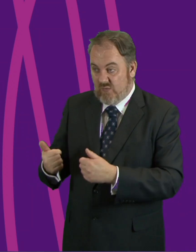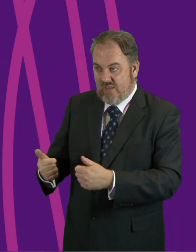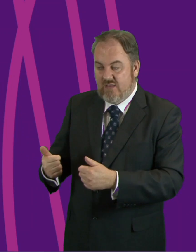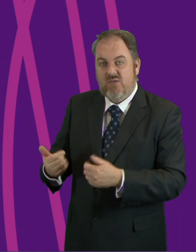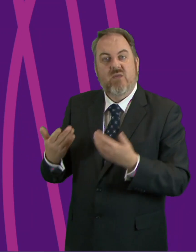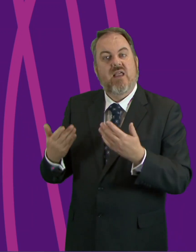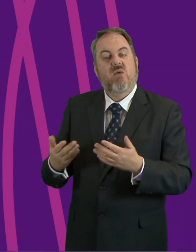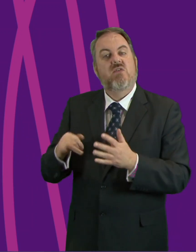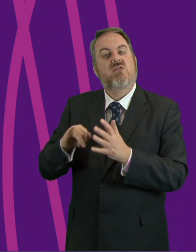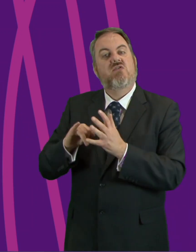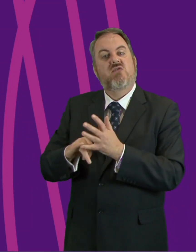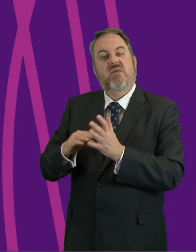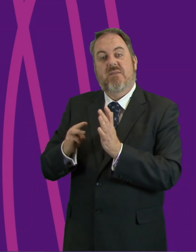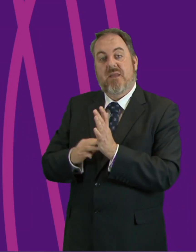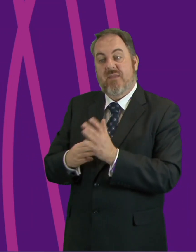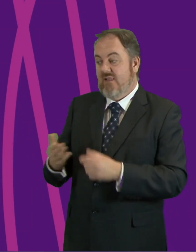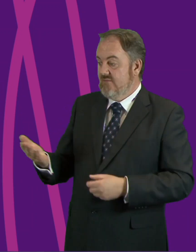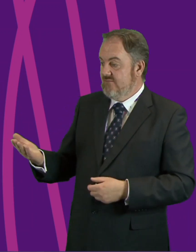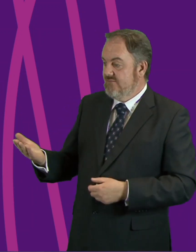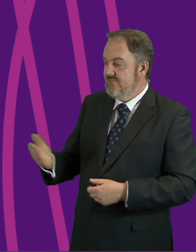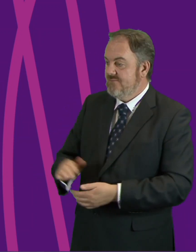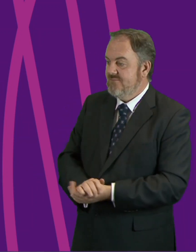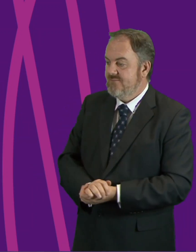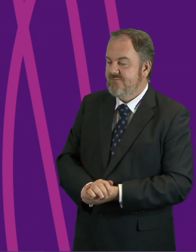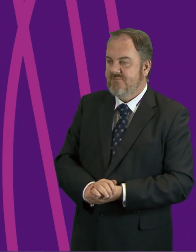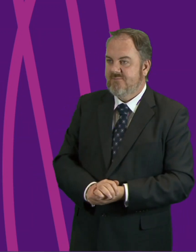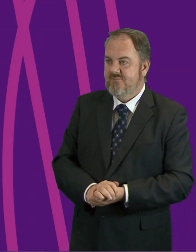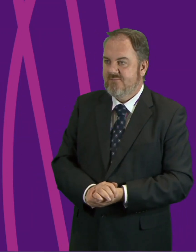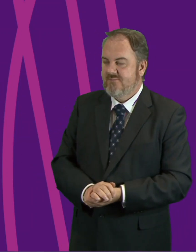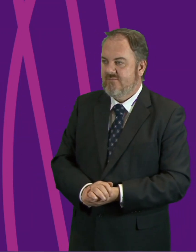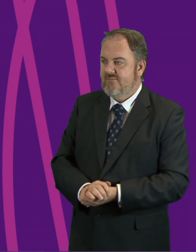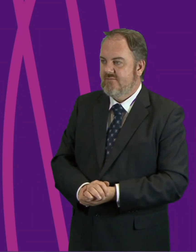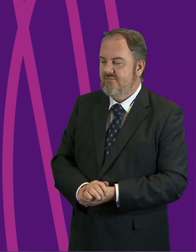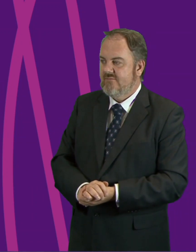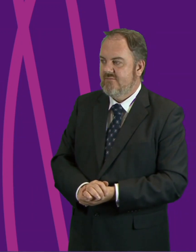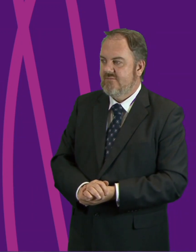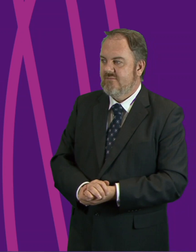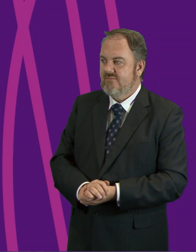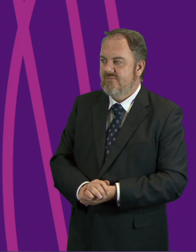Stuart McMillan to be followed by Colin Smith. Sorry, Stuart McMillan to be followed by Colin Smith.